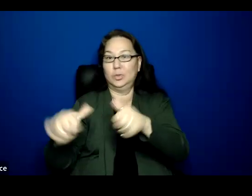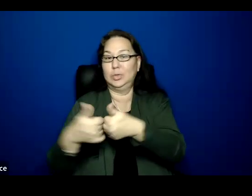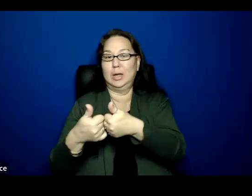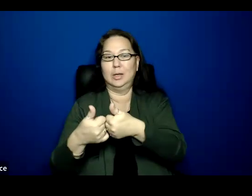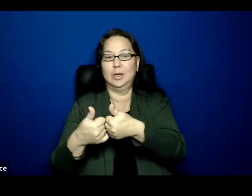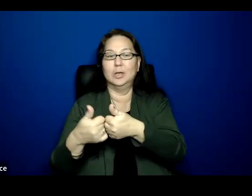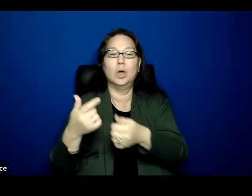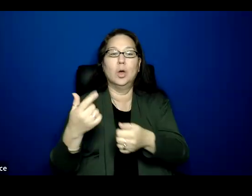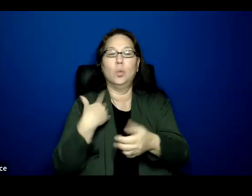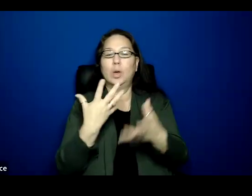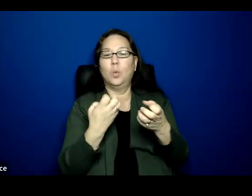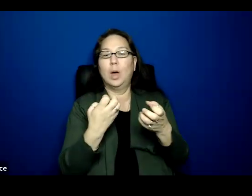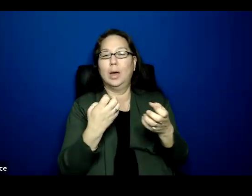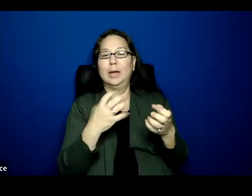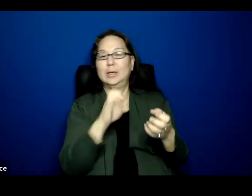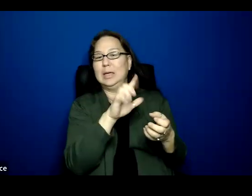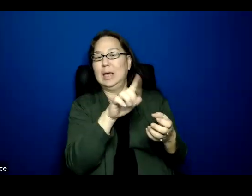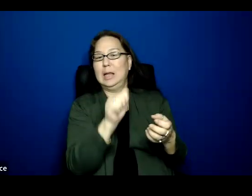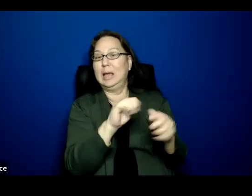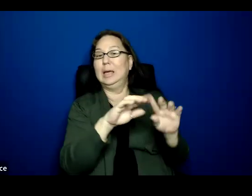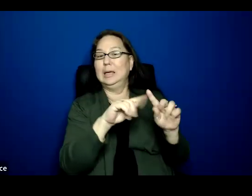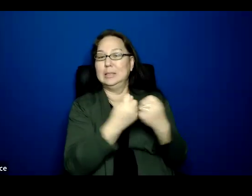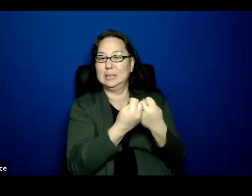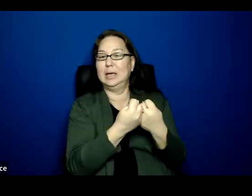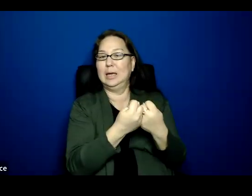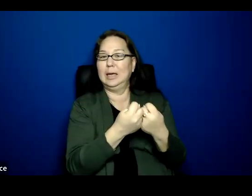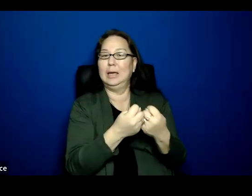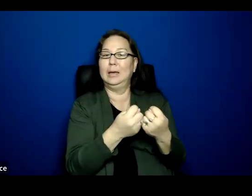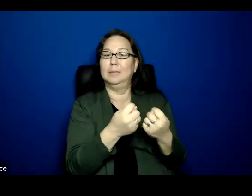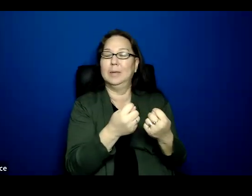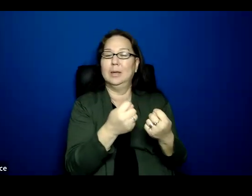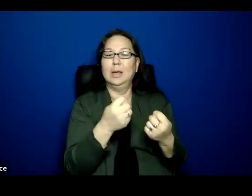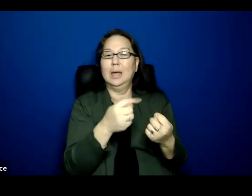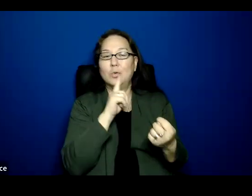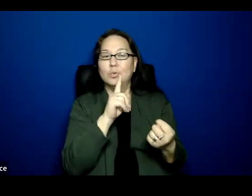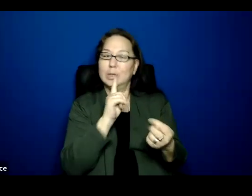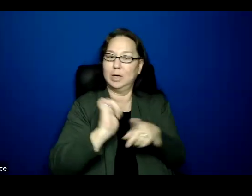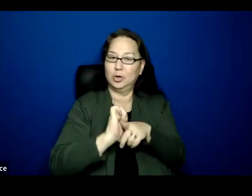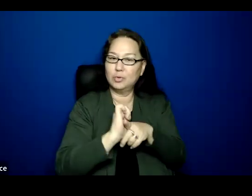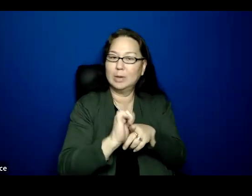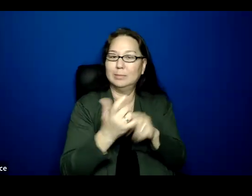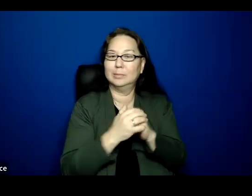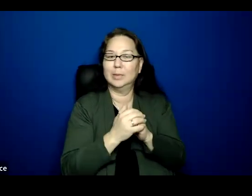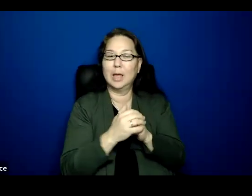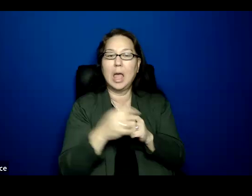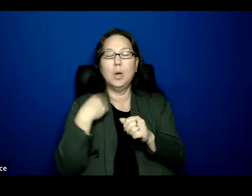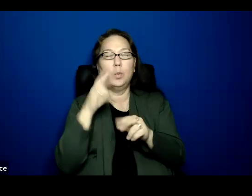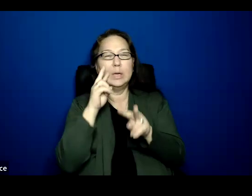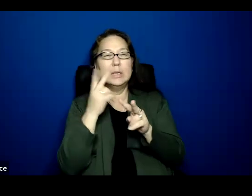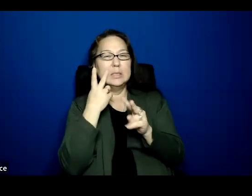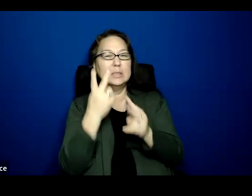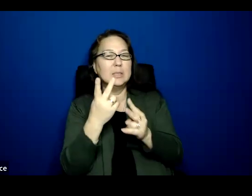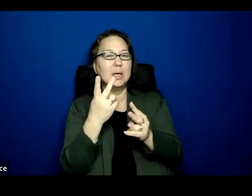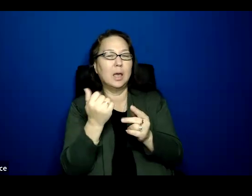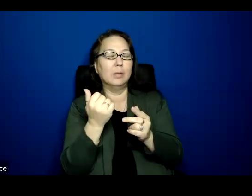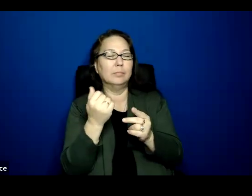trained last year. So like how we start to embed that into our learning for our teachers, because if we're seeing the observations are telling us